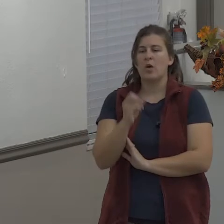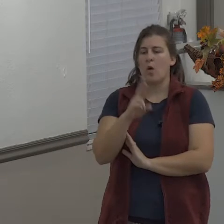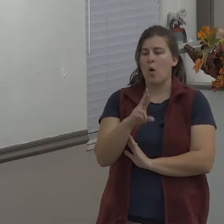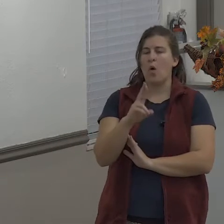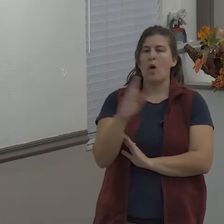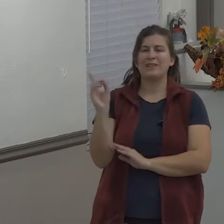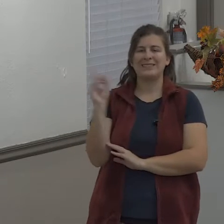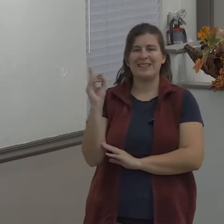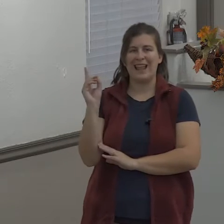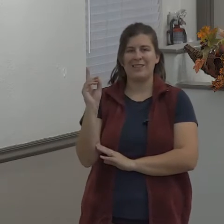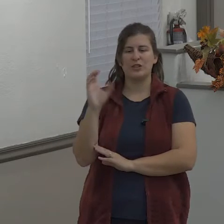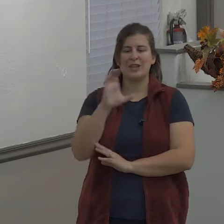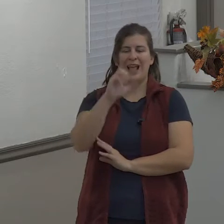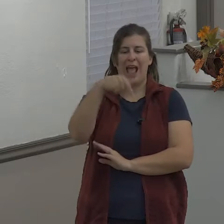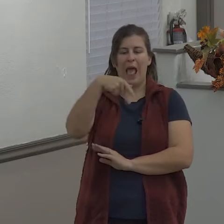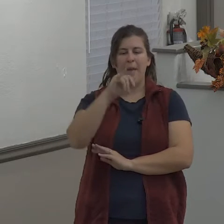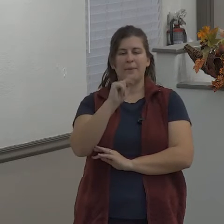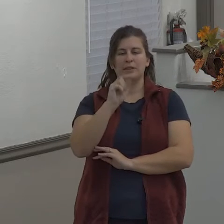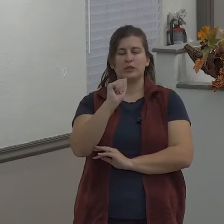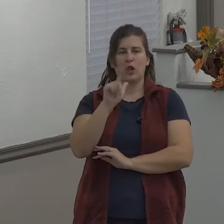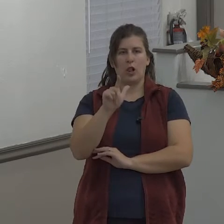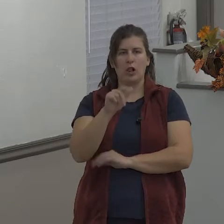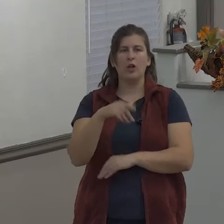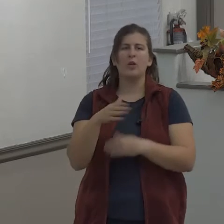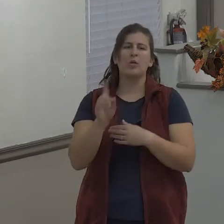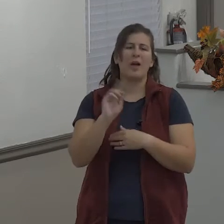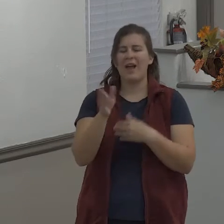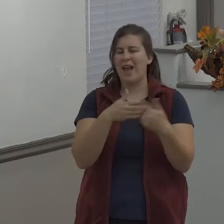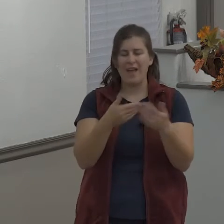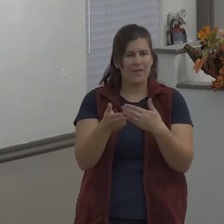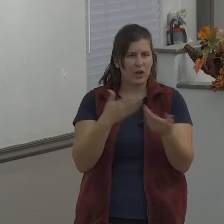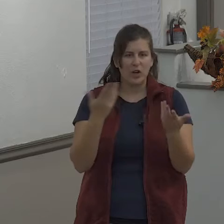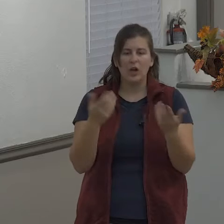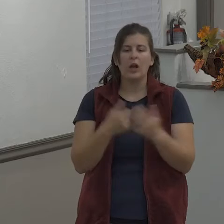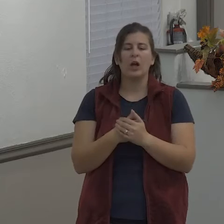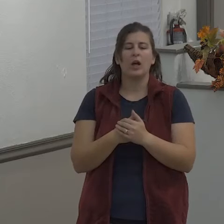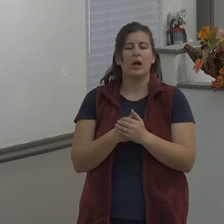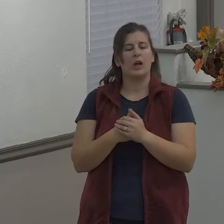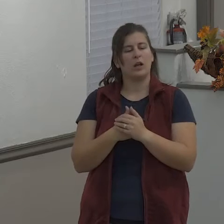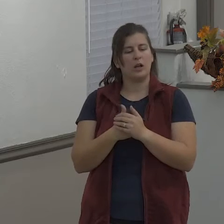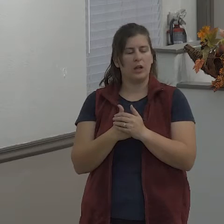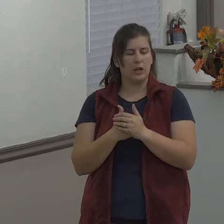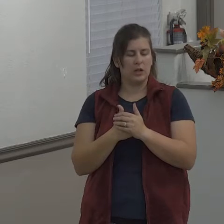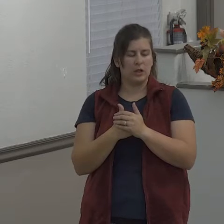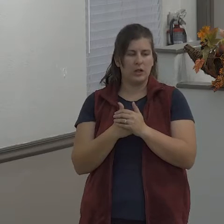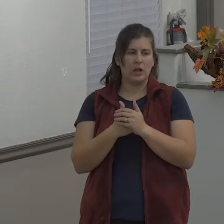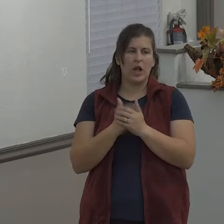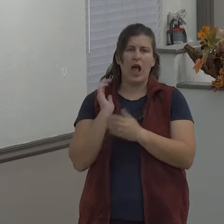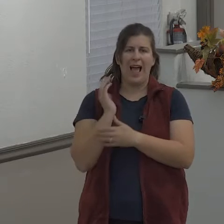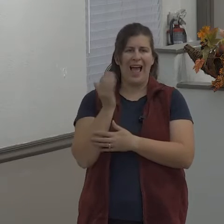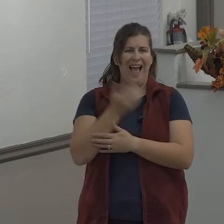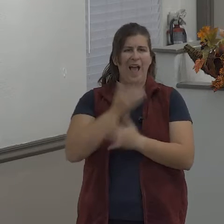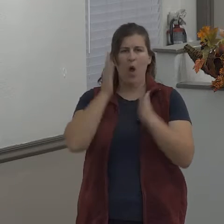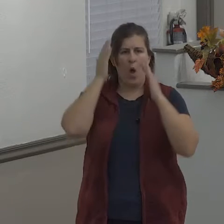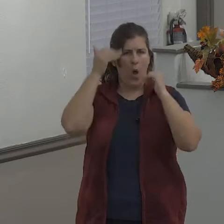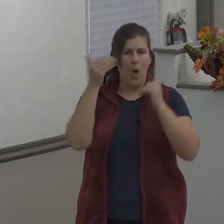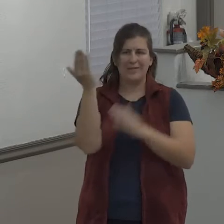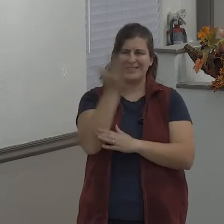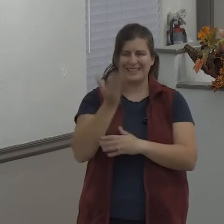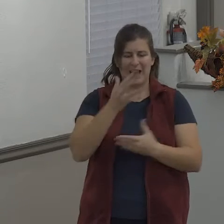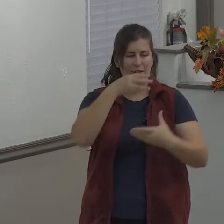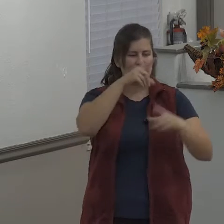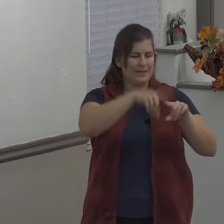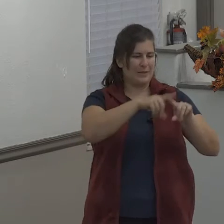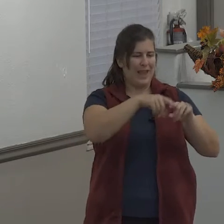they lie in Denver, Colorado. Or wherever it might be. Listen, our hope has never